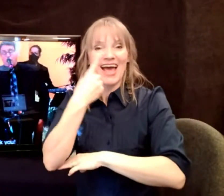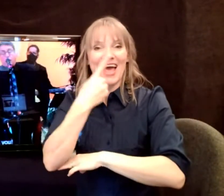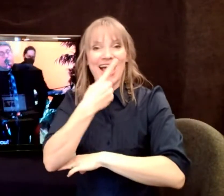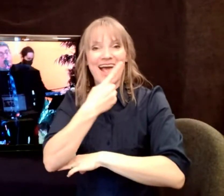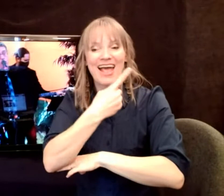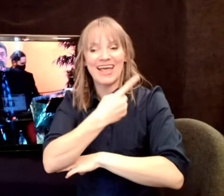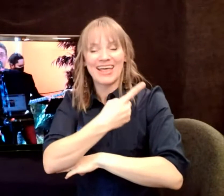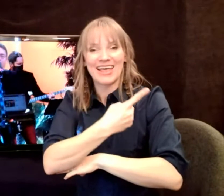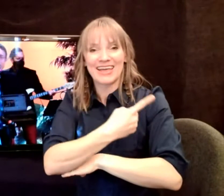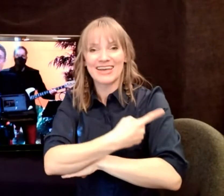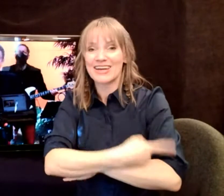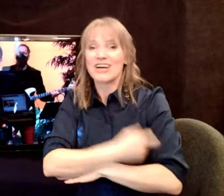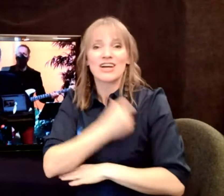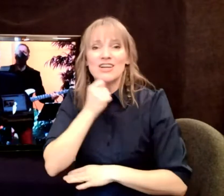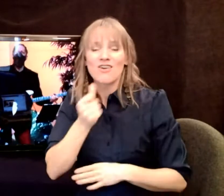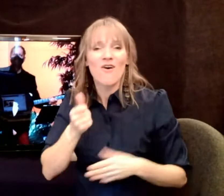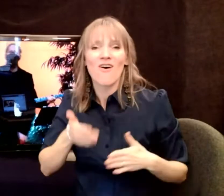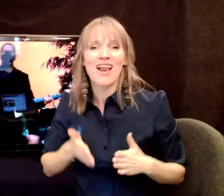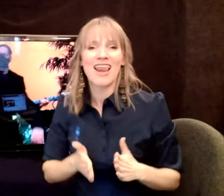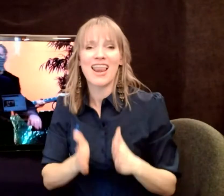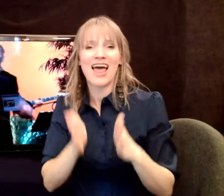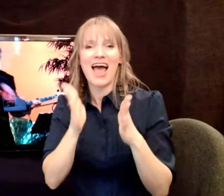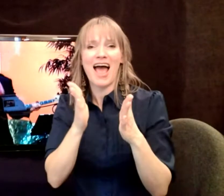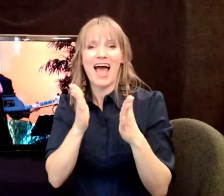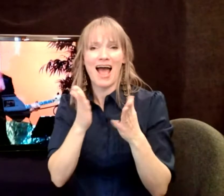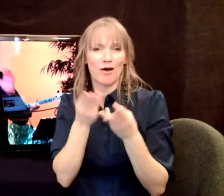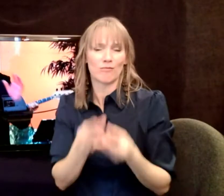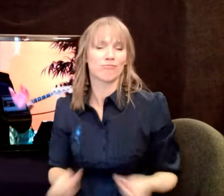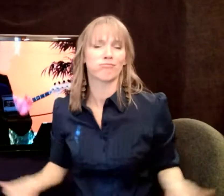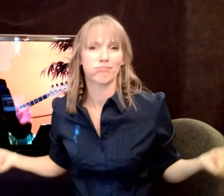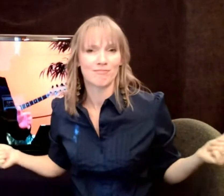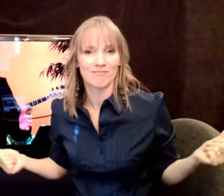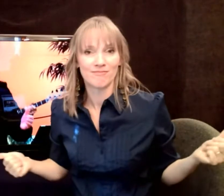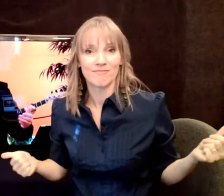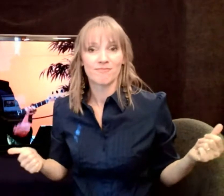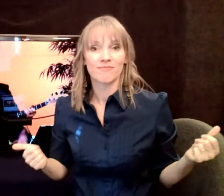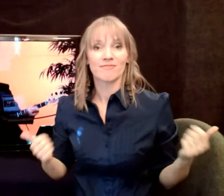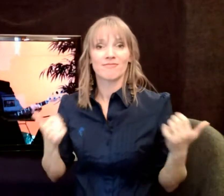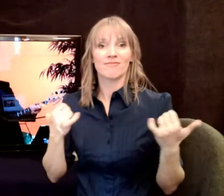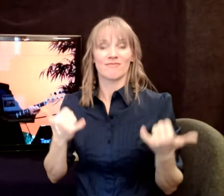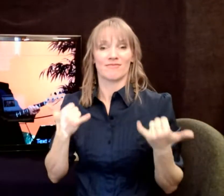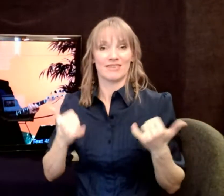Don't let it get away. You're on the ground.